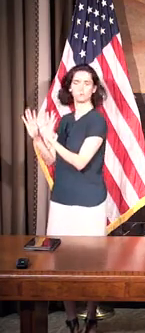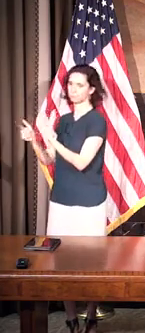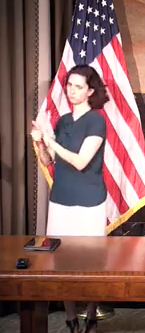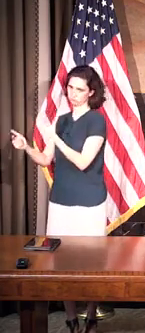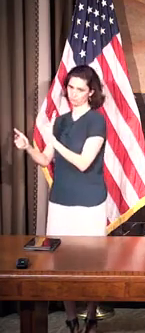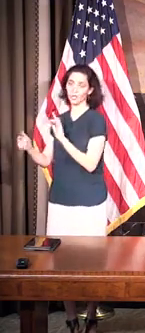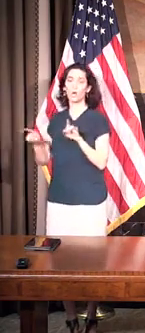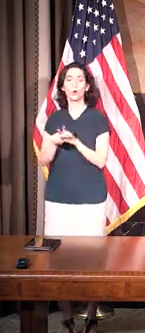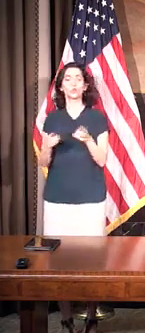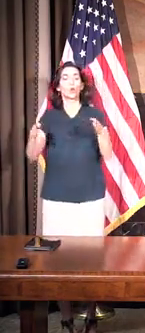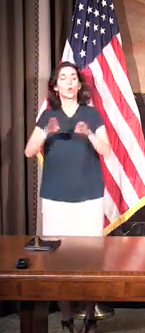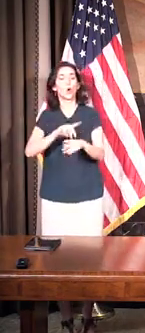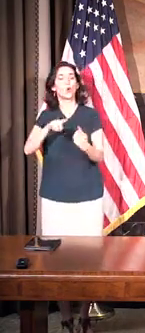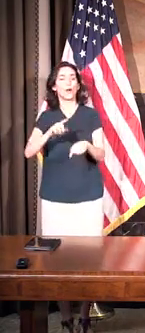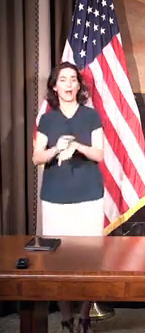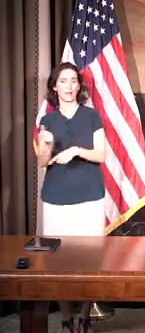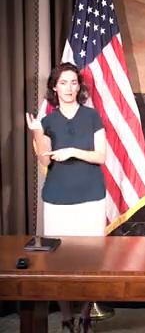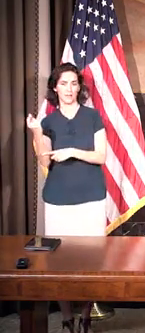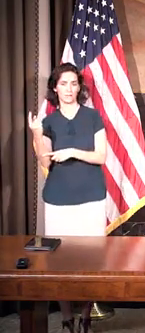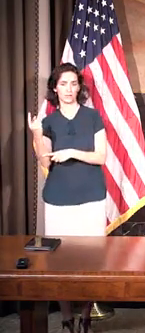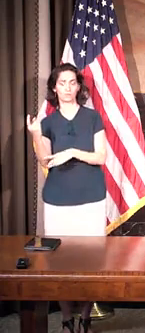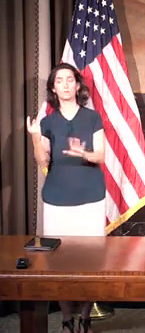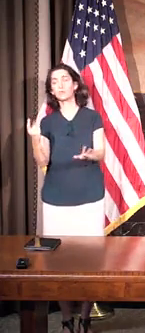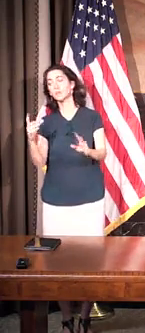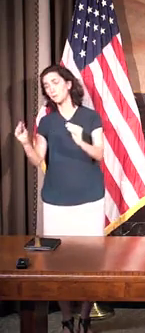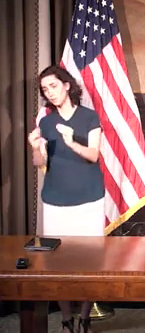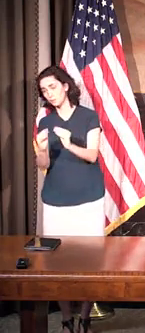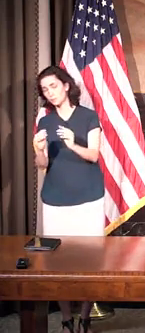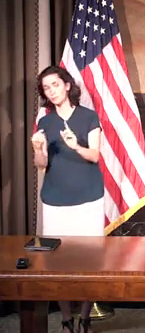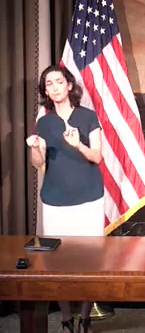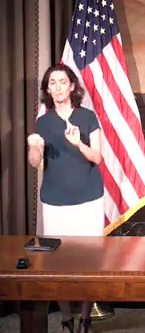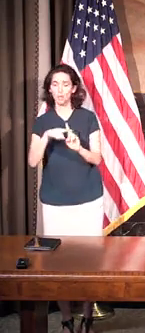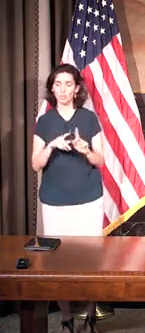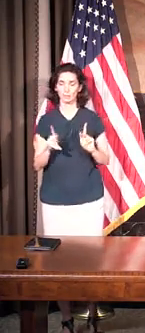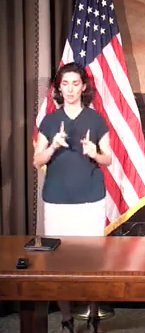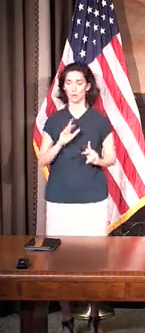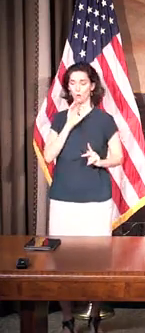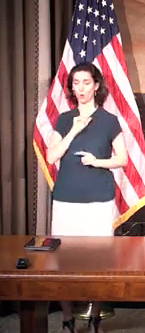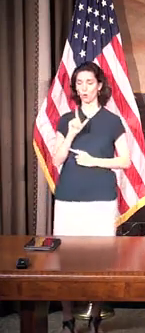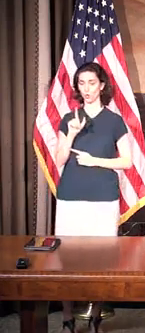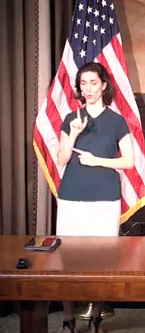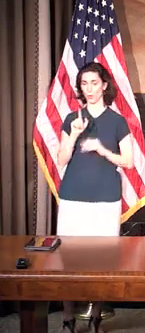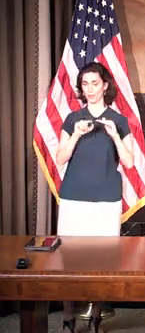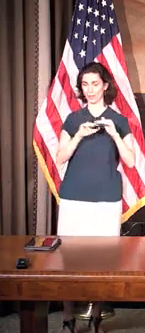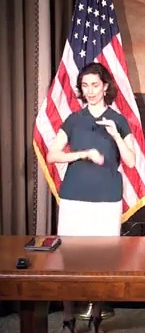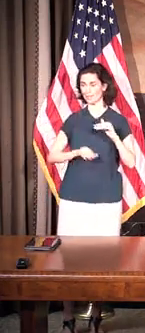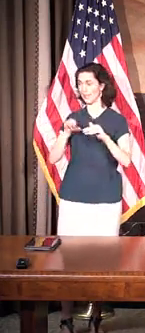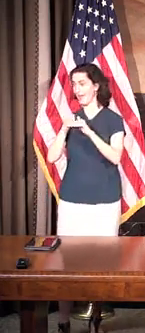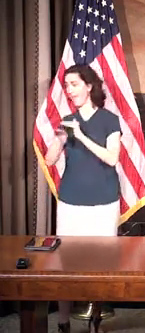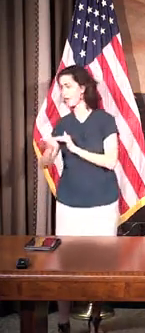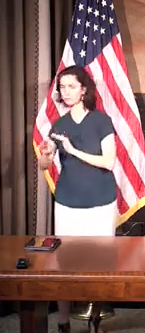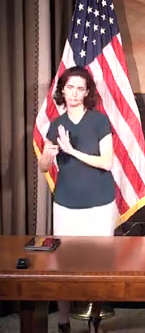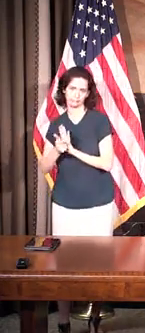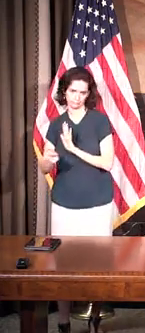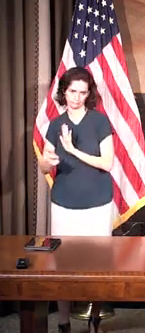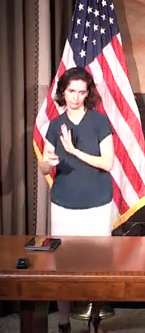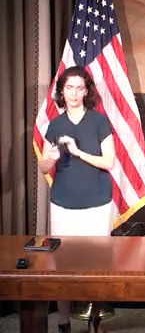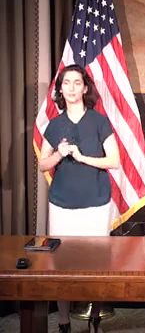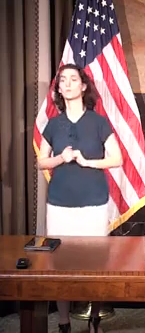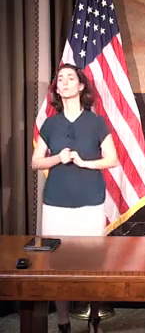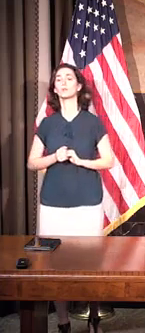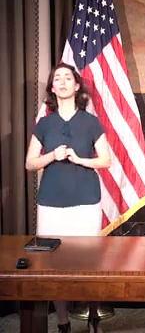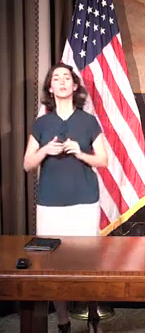closing time. In addition, no one under 21 can be in the bar as a patron. As bars